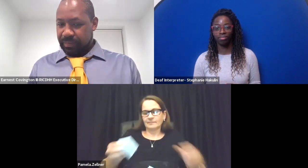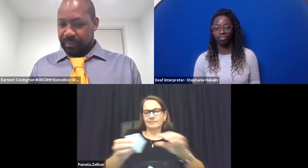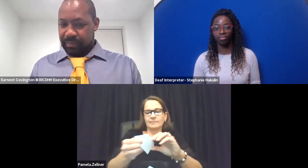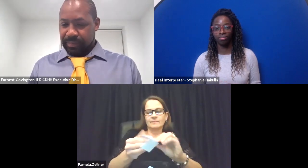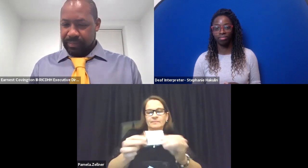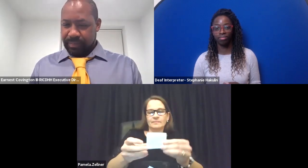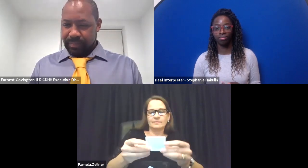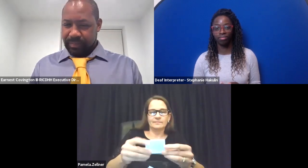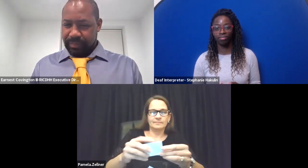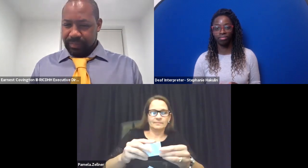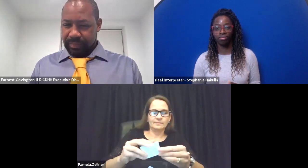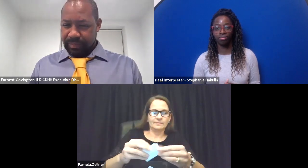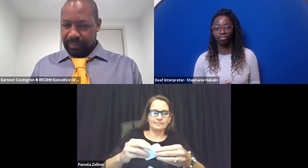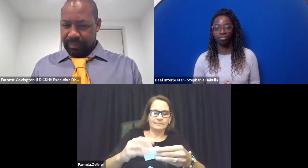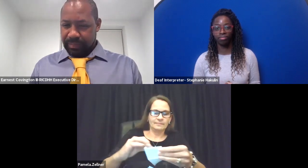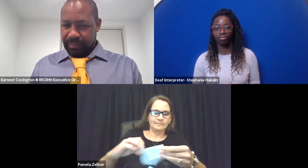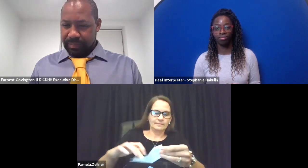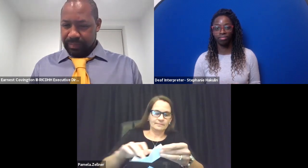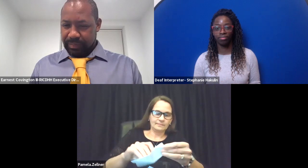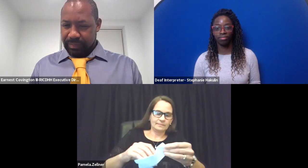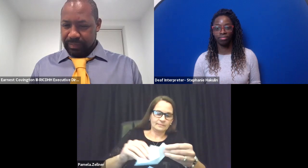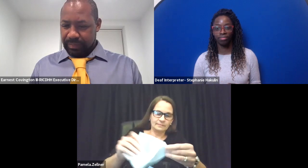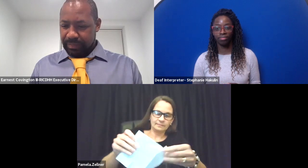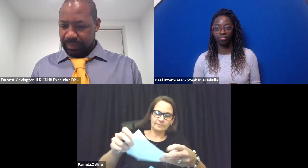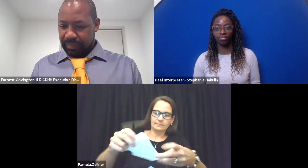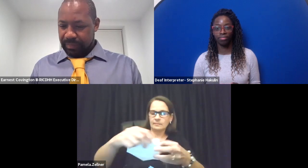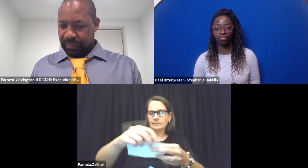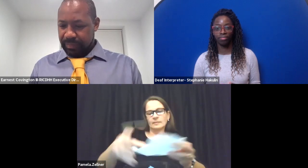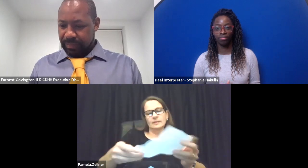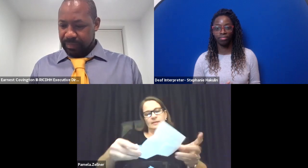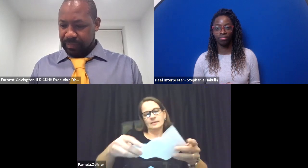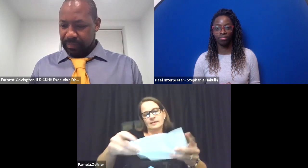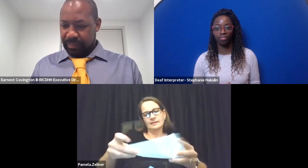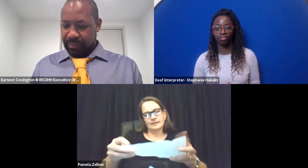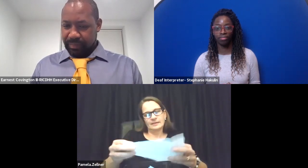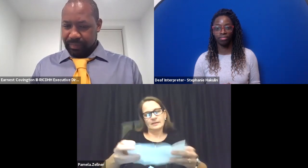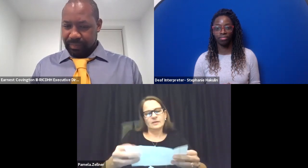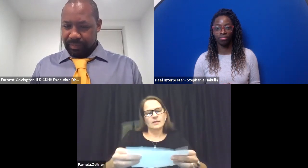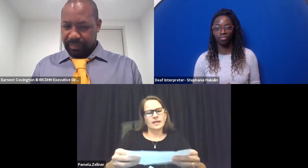Okay, next lucky winner is